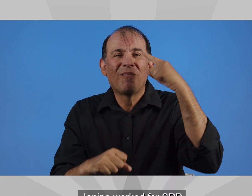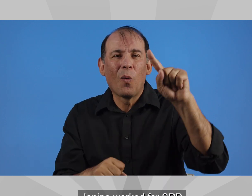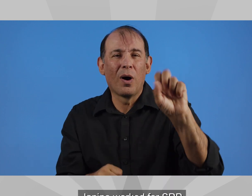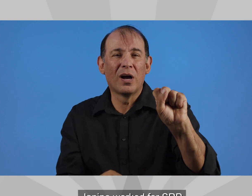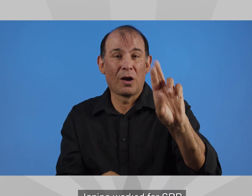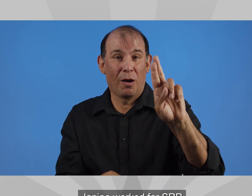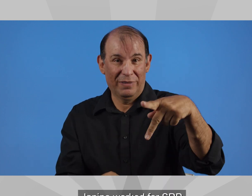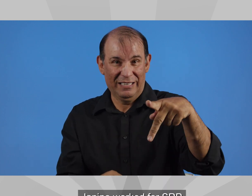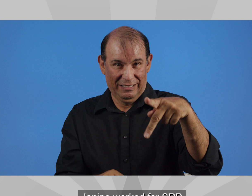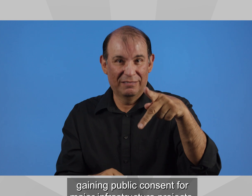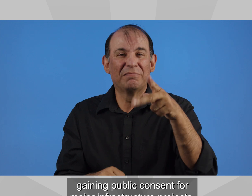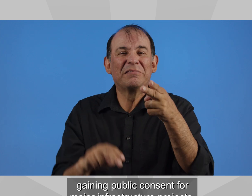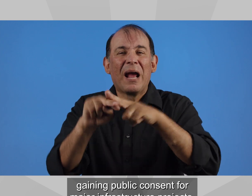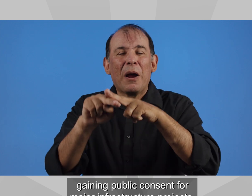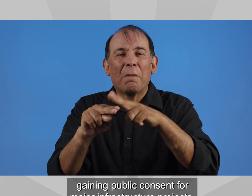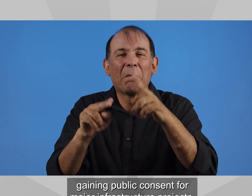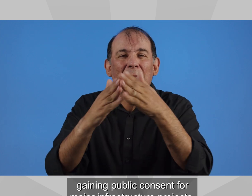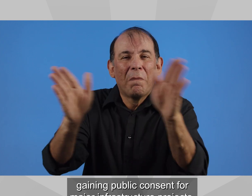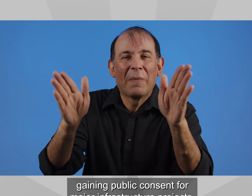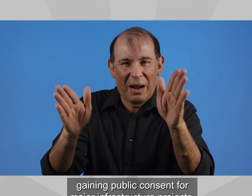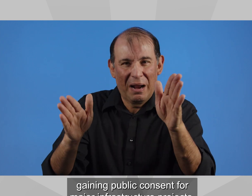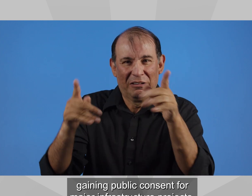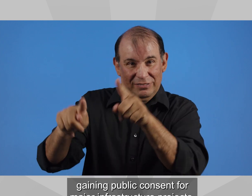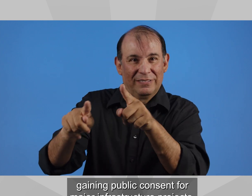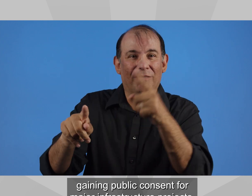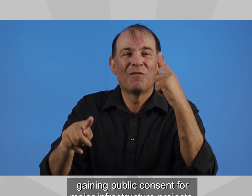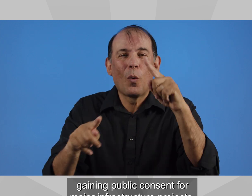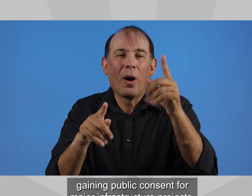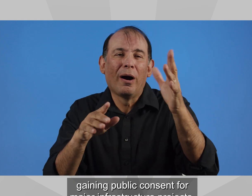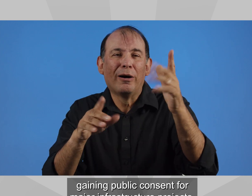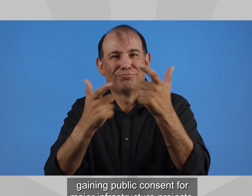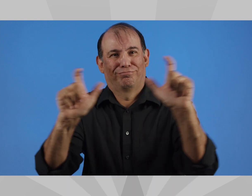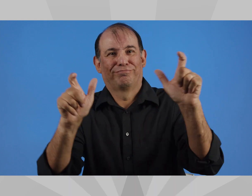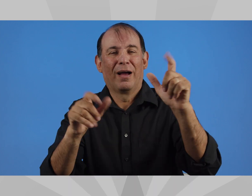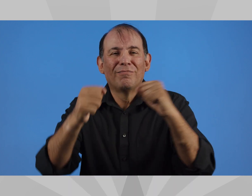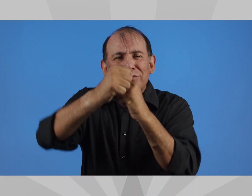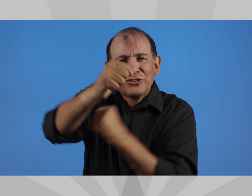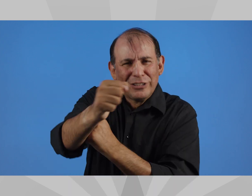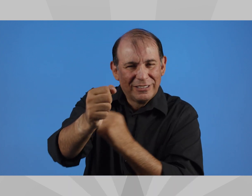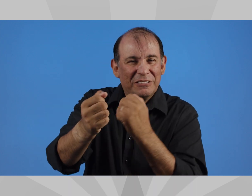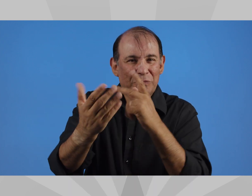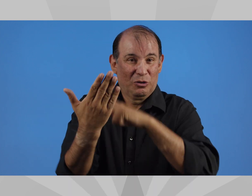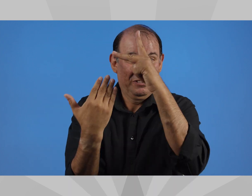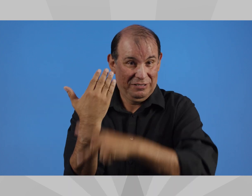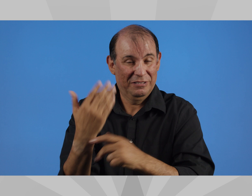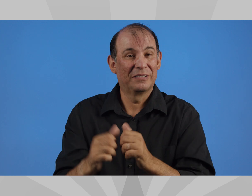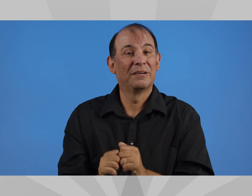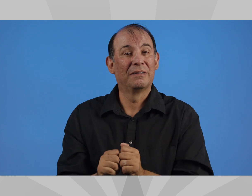Janeen worked for SRP, gaining public consent for major infrastructure projects.